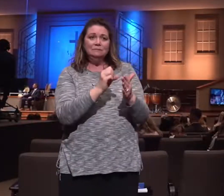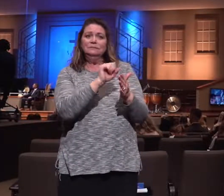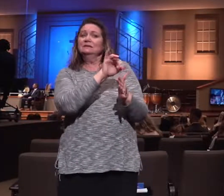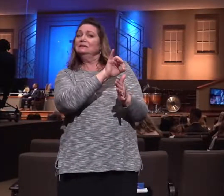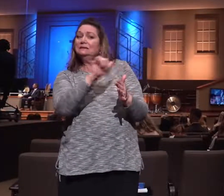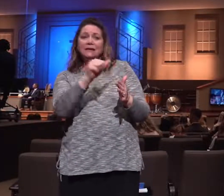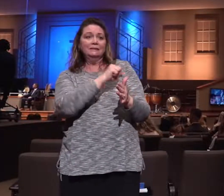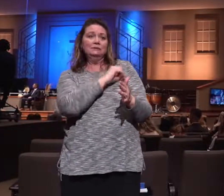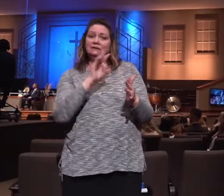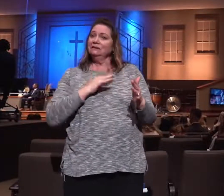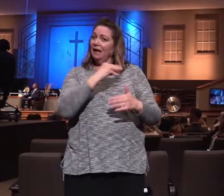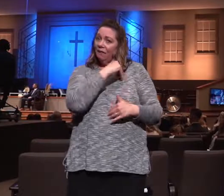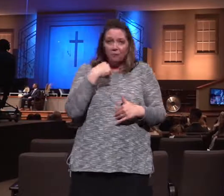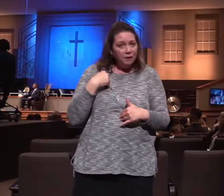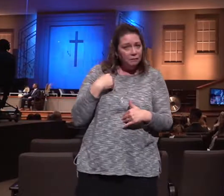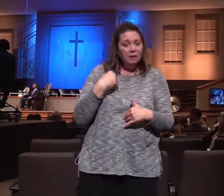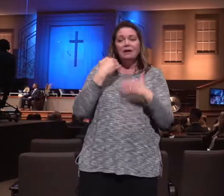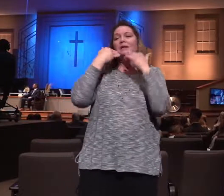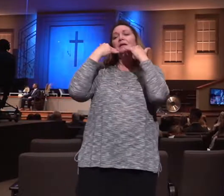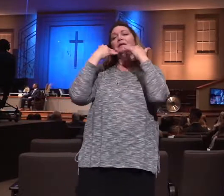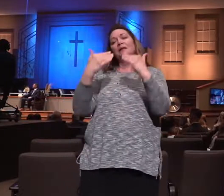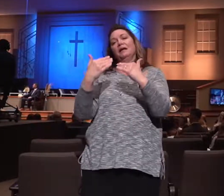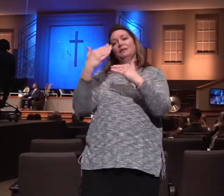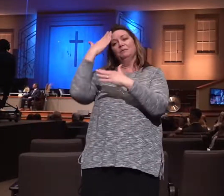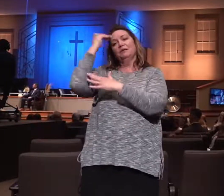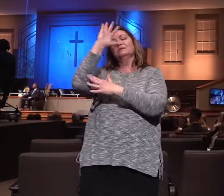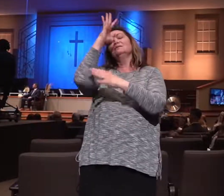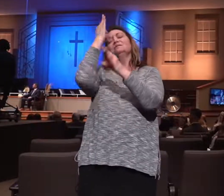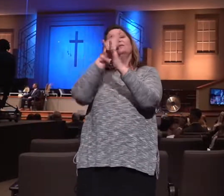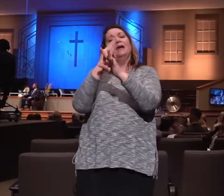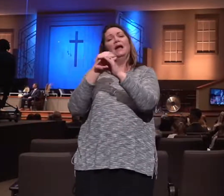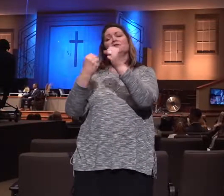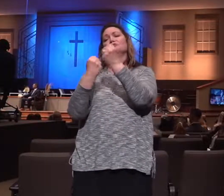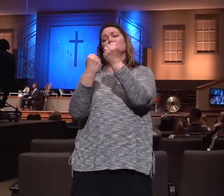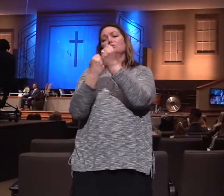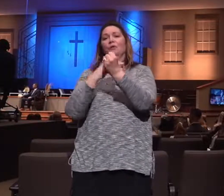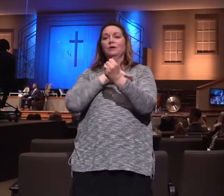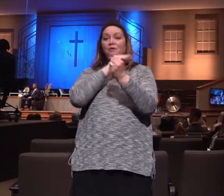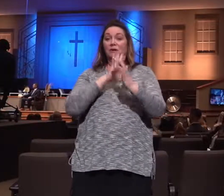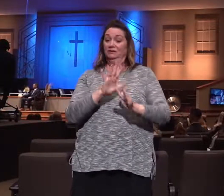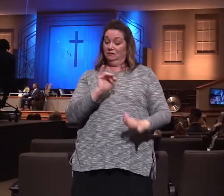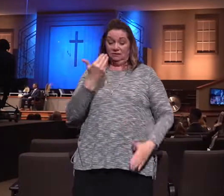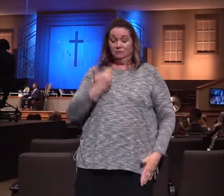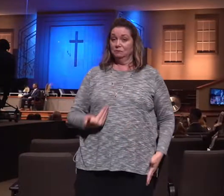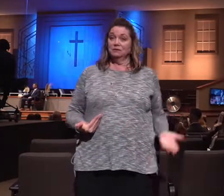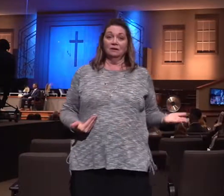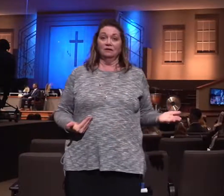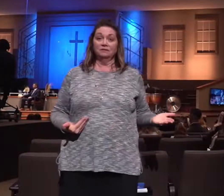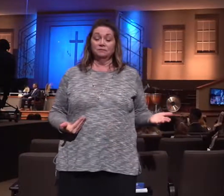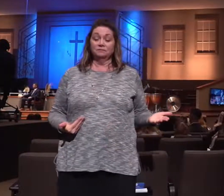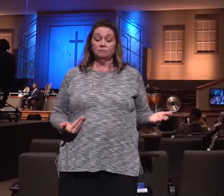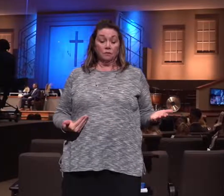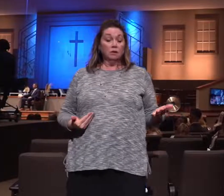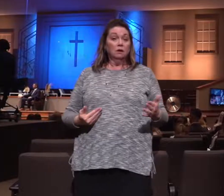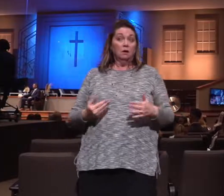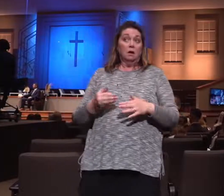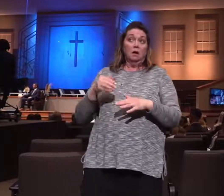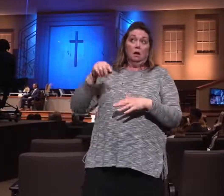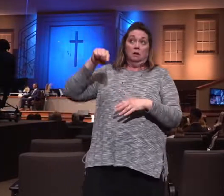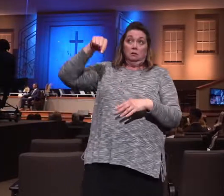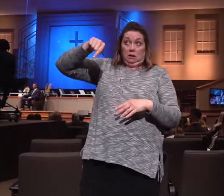just staying faithful. Amen. To be here and supporting missionaries like us. And we're going back to New Zealand on